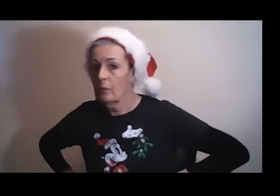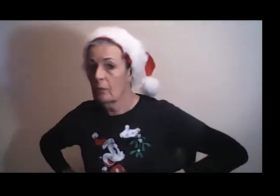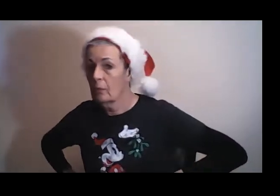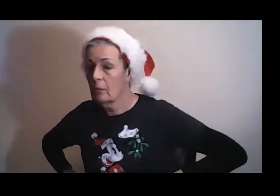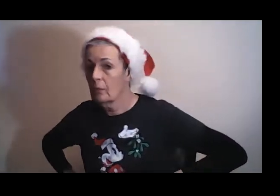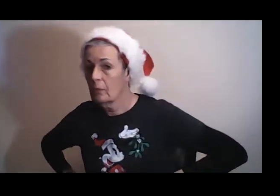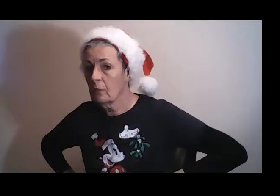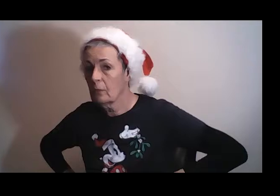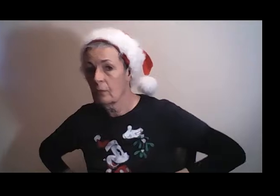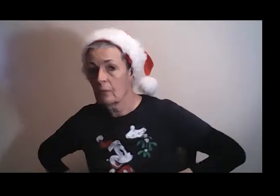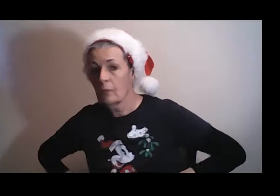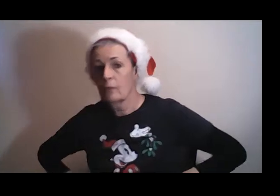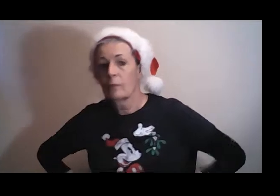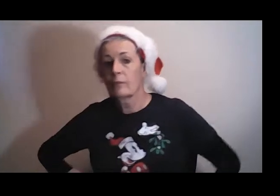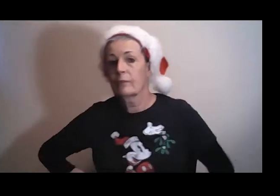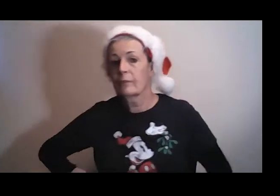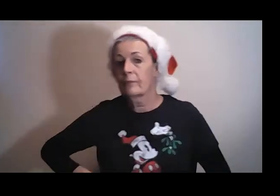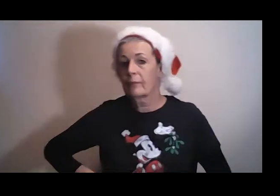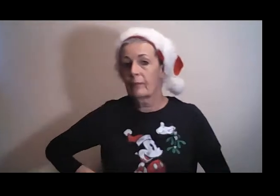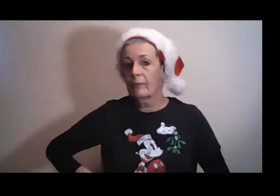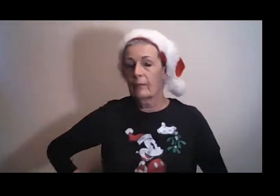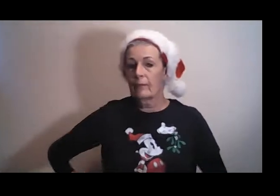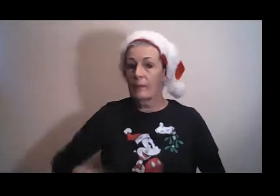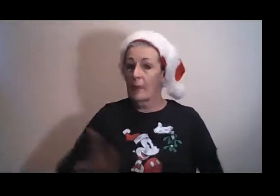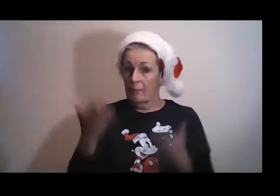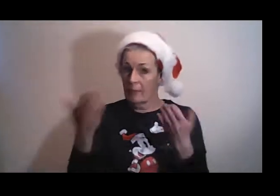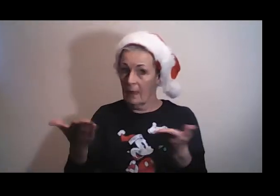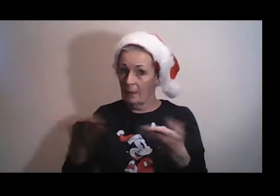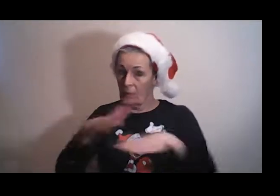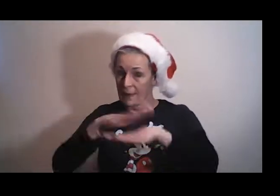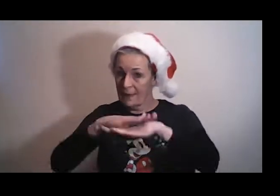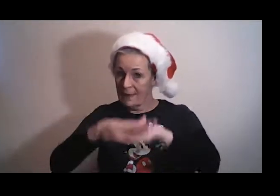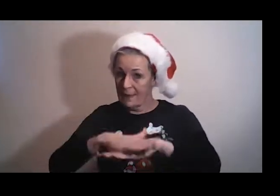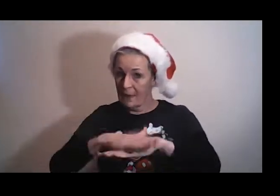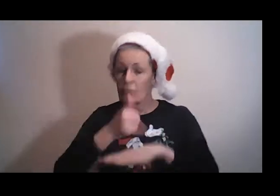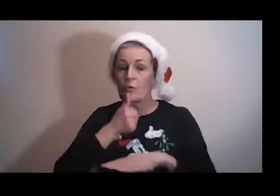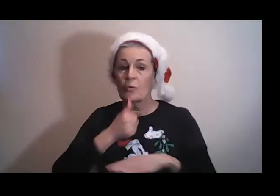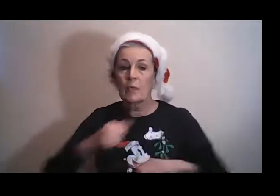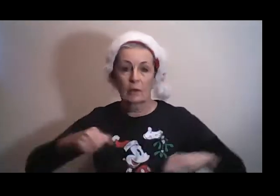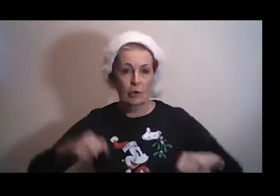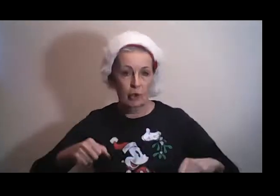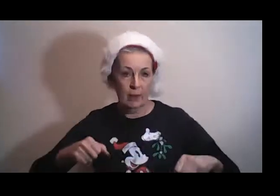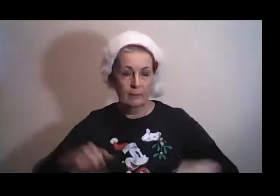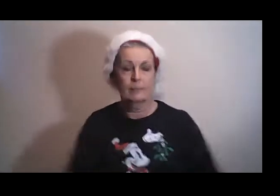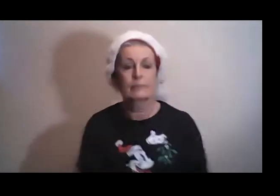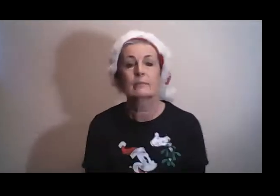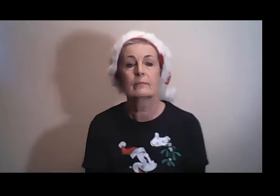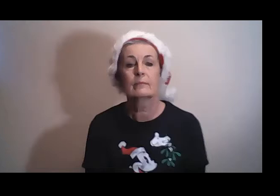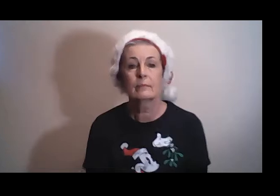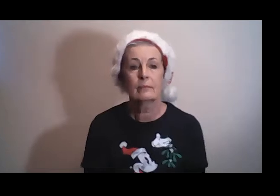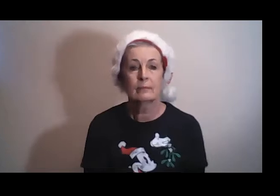And now I'll do it on the chair.